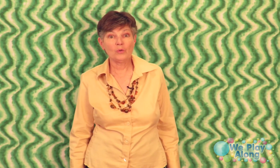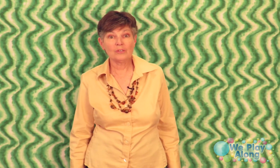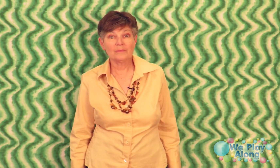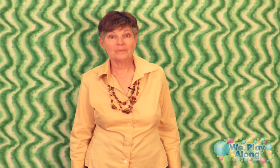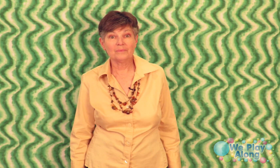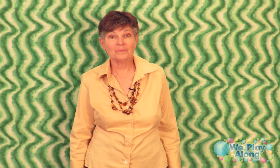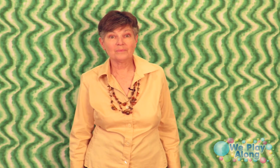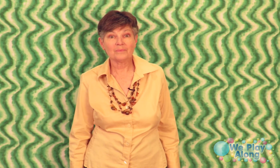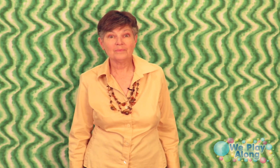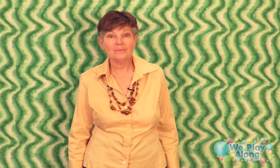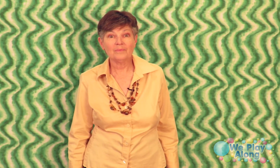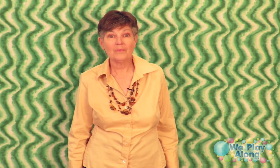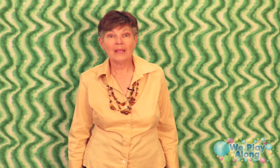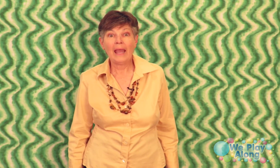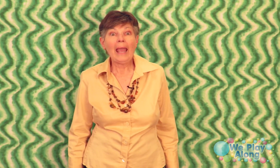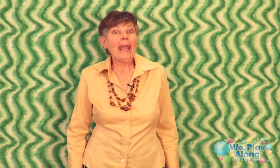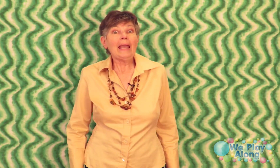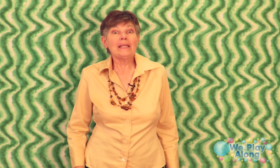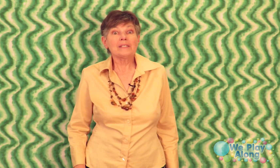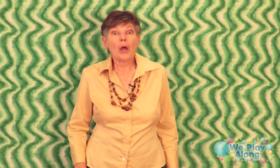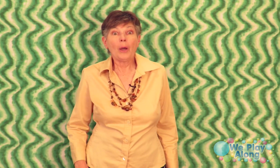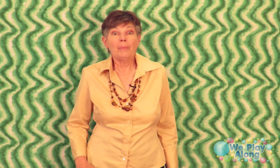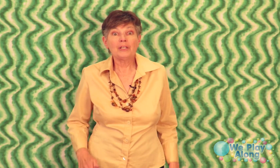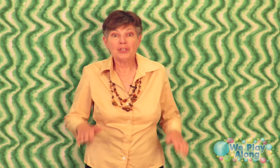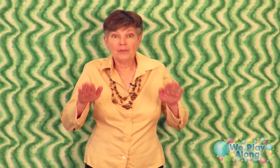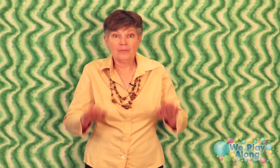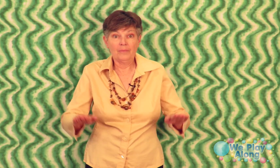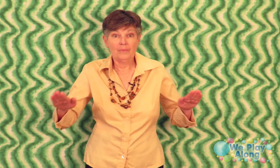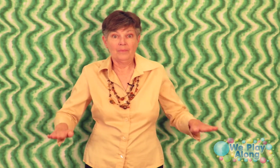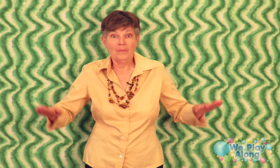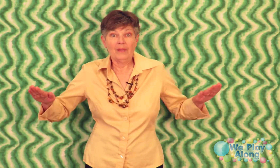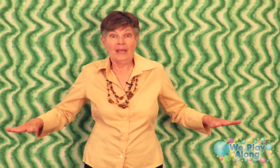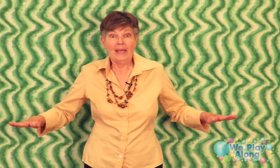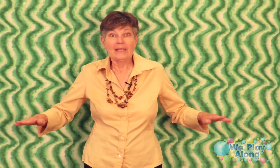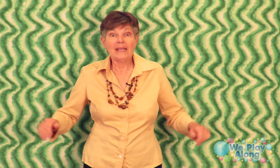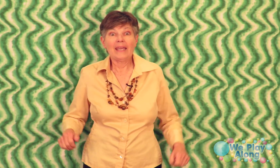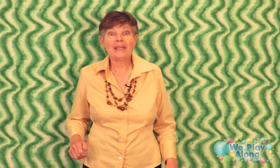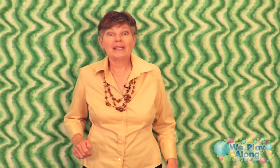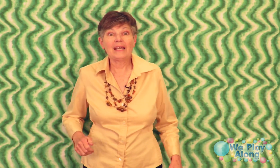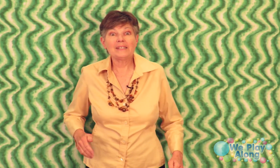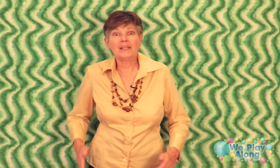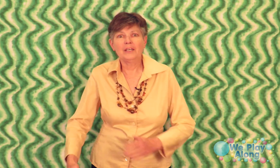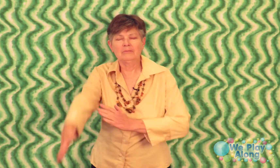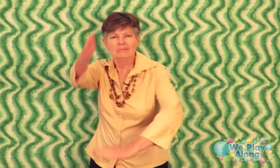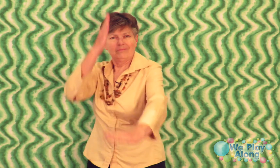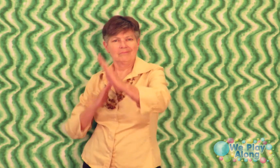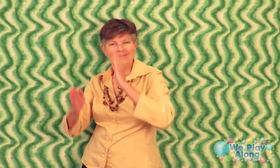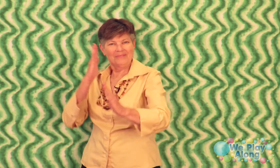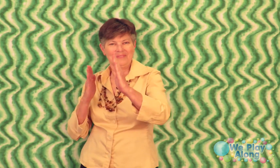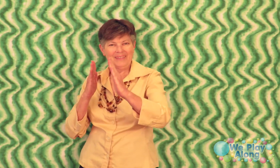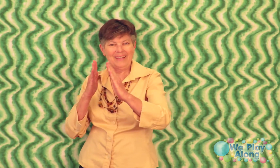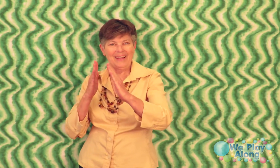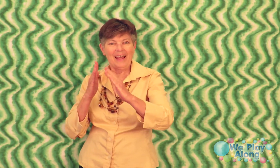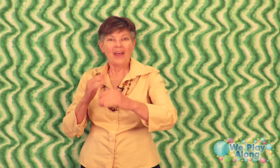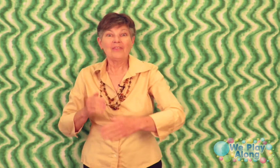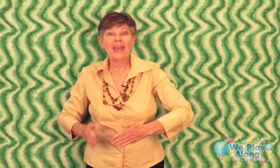nose. He saw a bunch of taking a lesson in, they